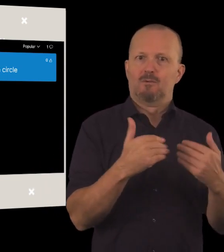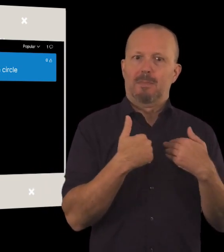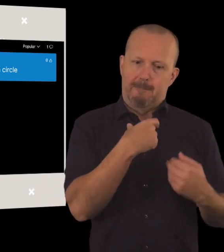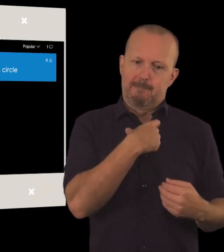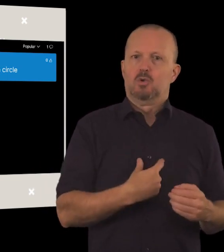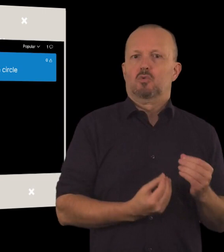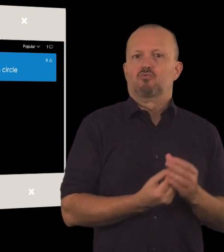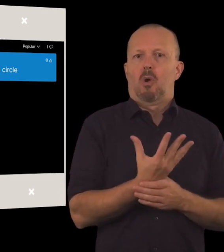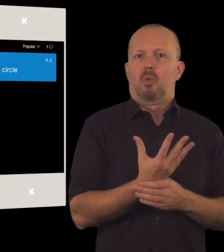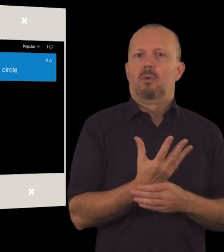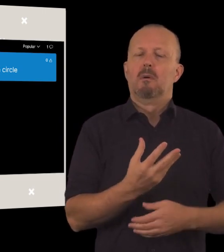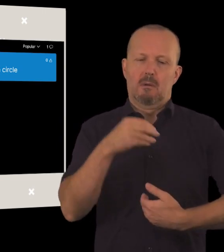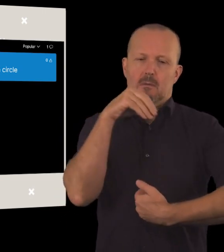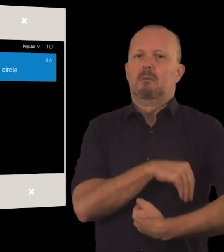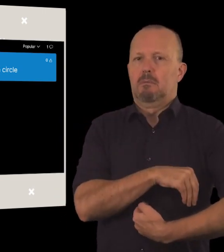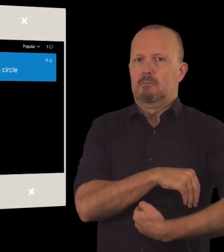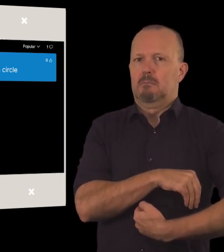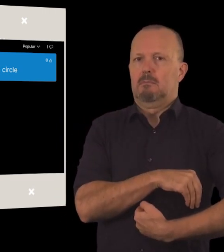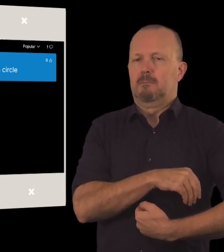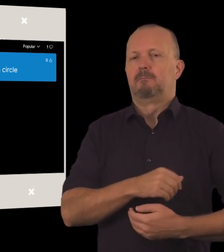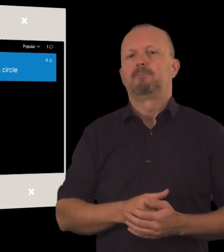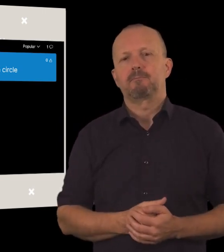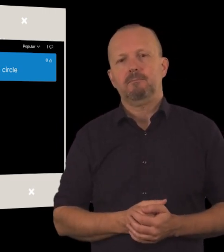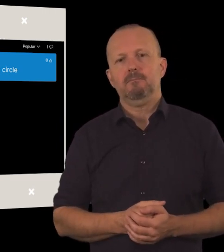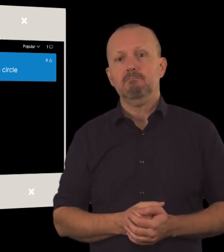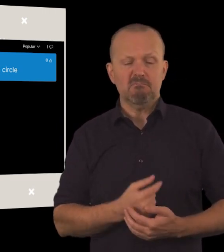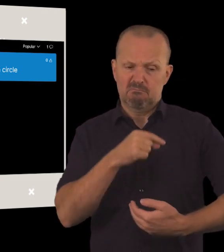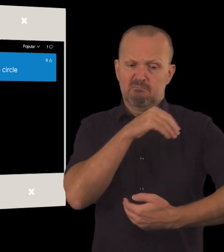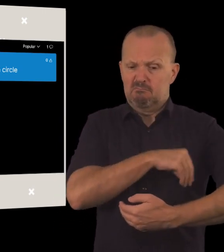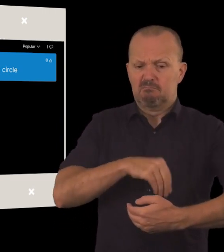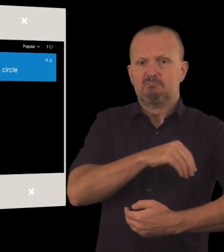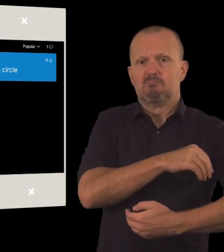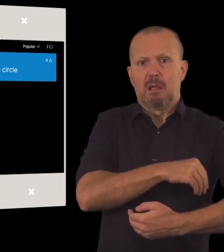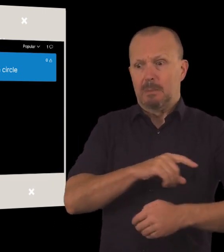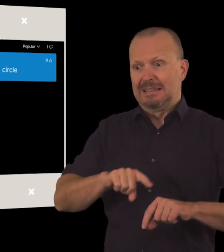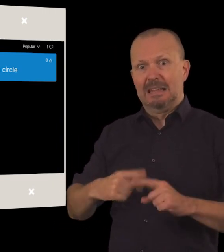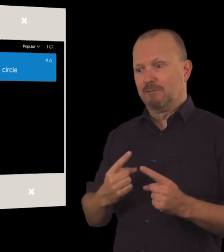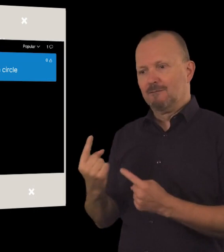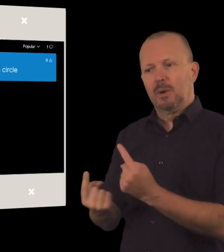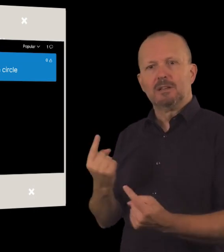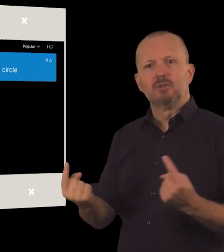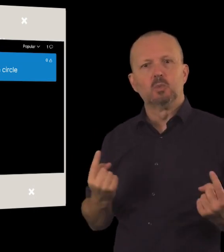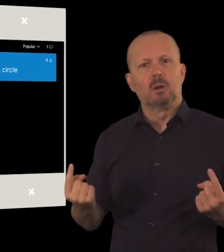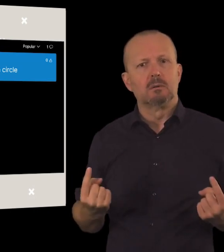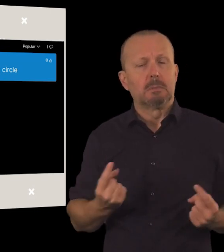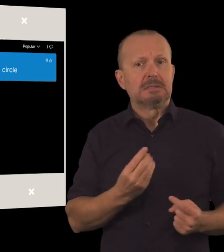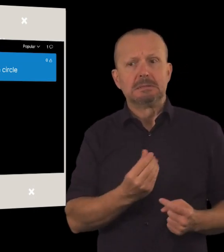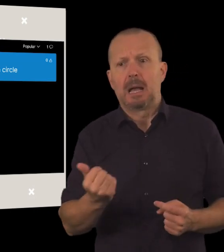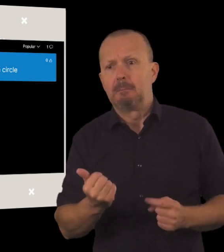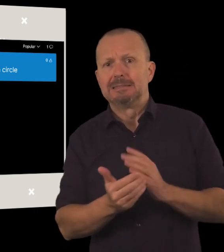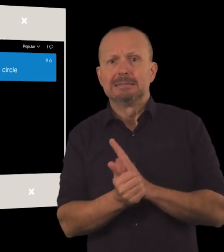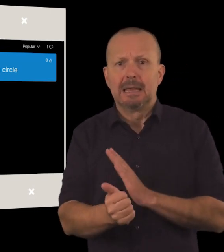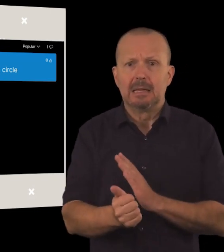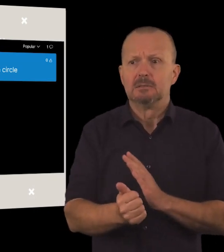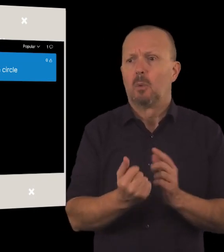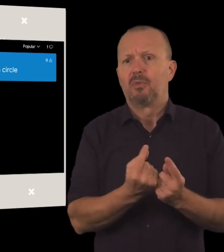I keep in my golden circle. And that might look different for everyone. There may be things or skills that you have that